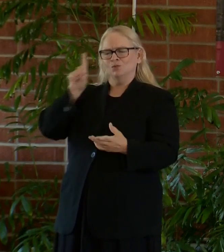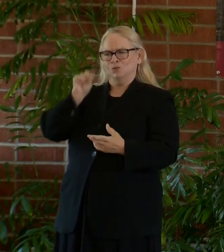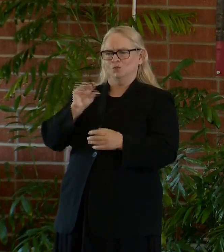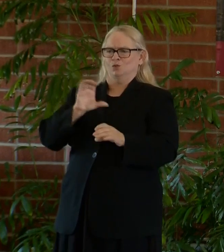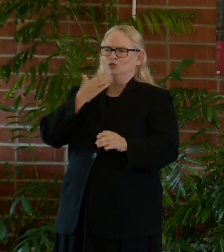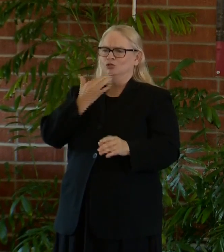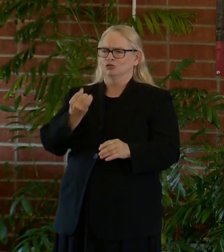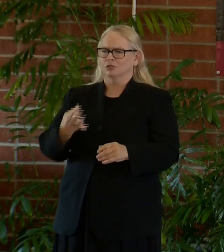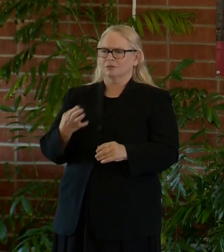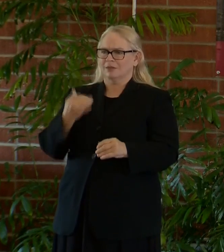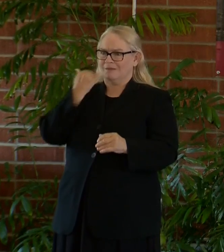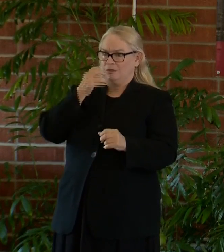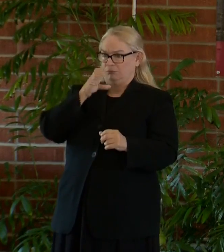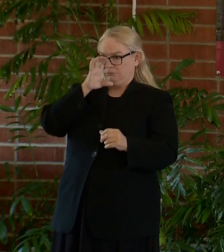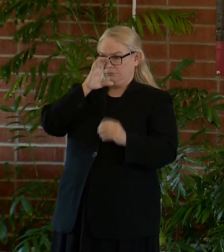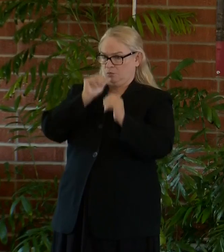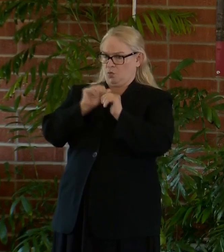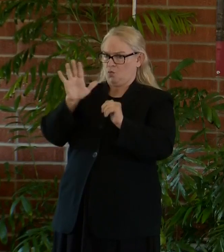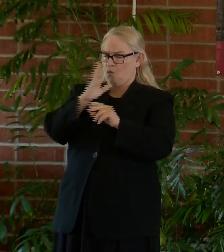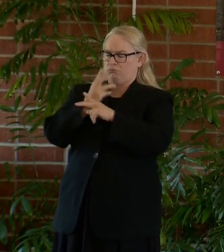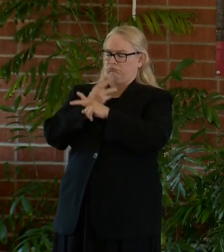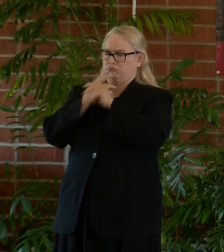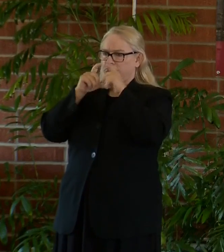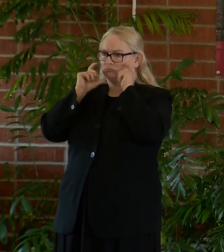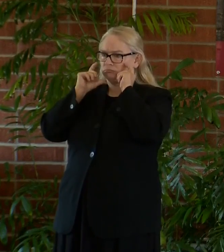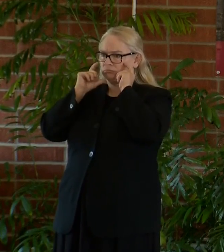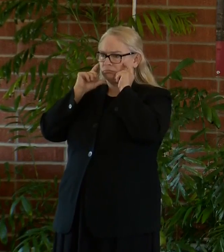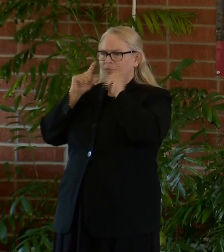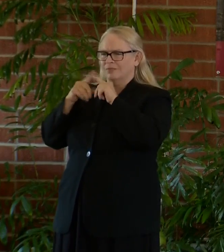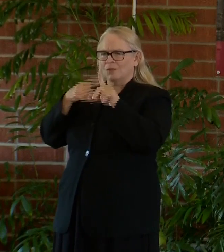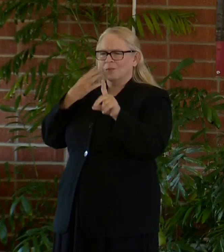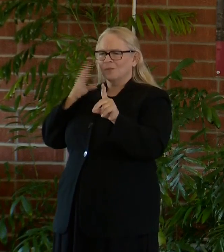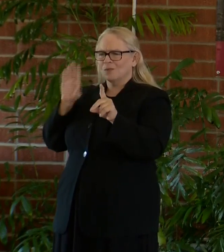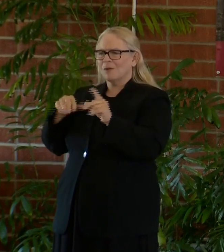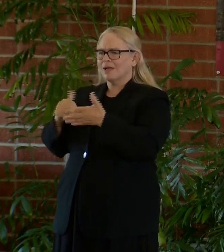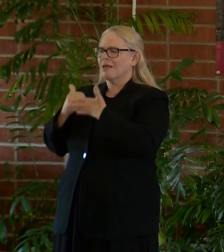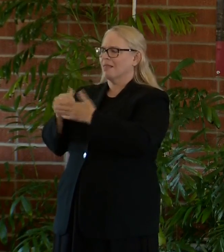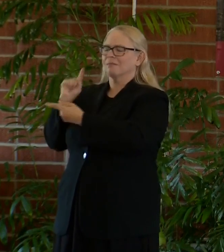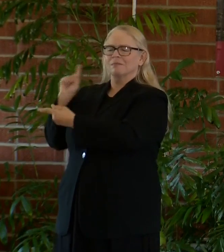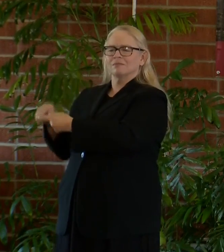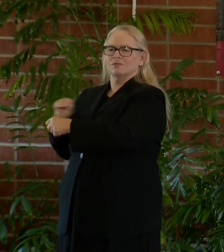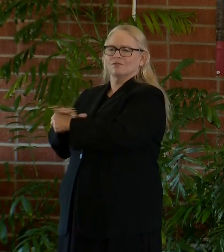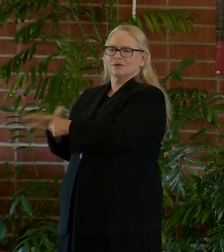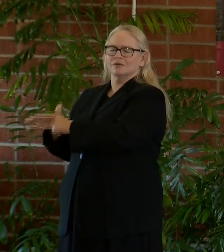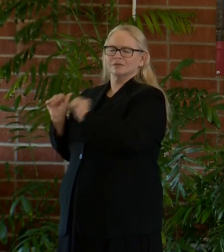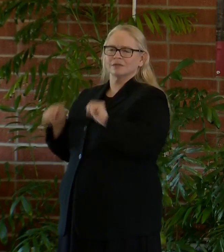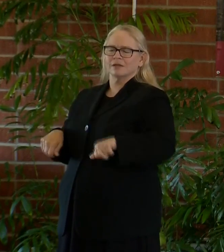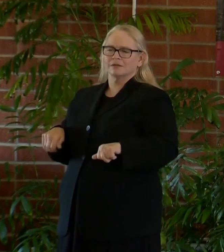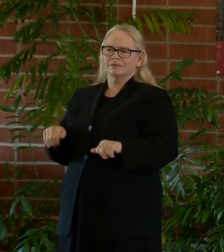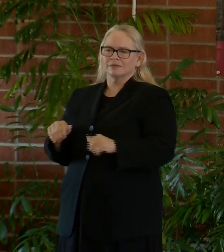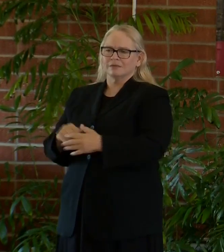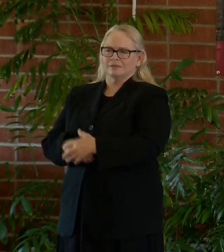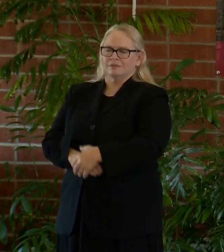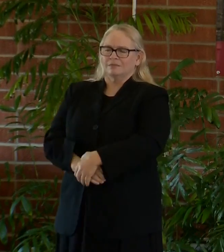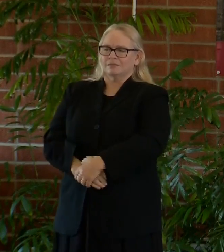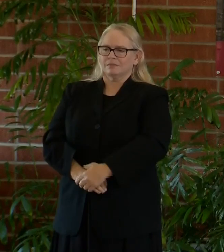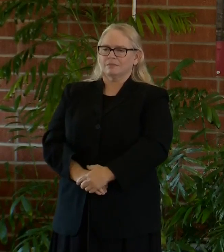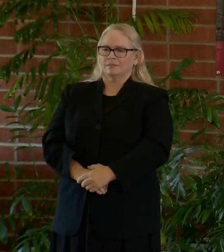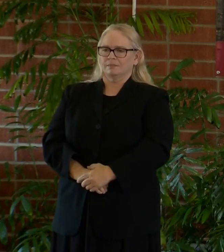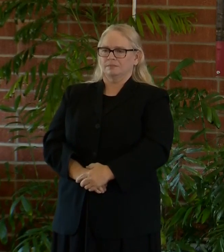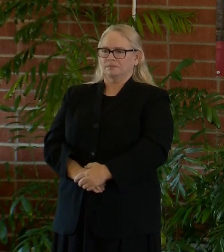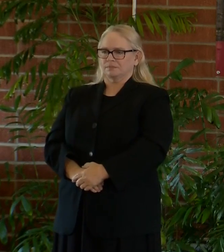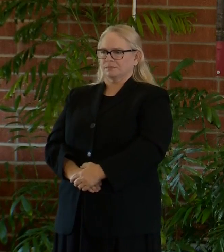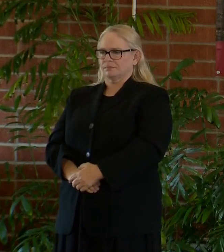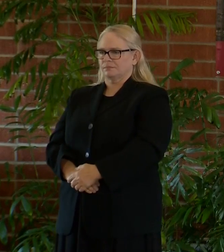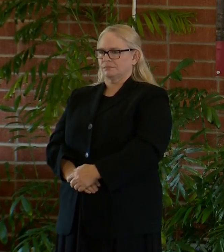also reminding people, and you know we're educating, that was part of the announcement, and the new resources we're putting directly into